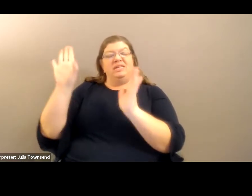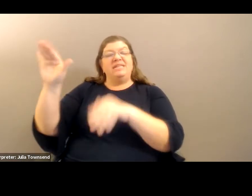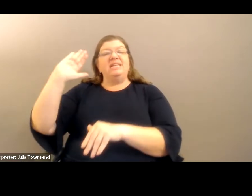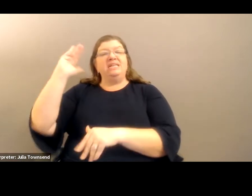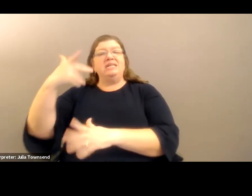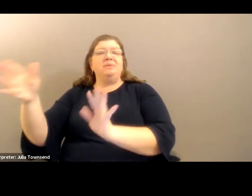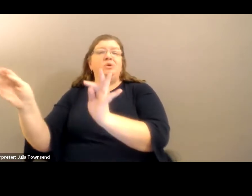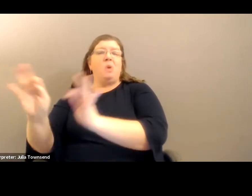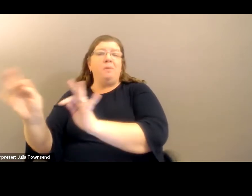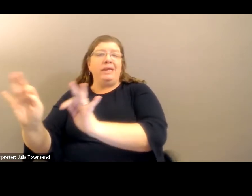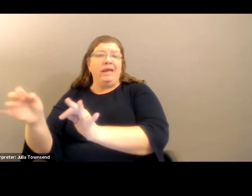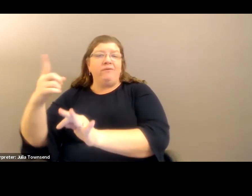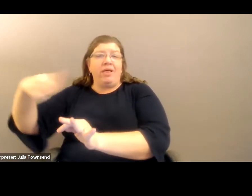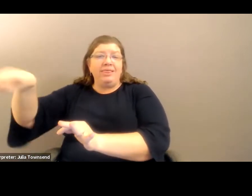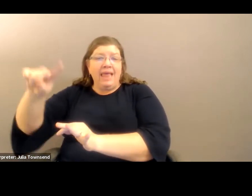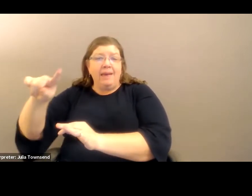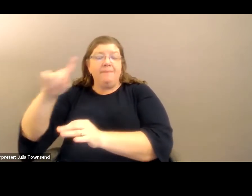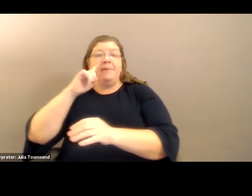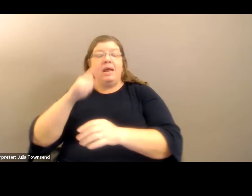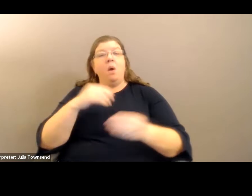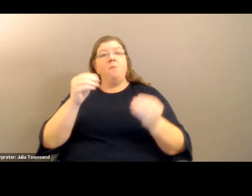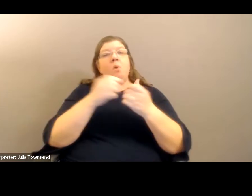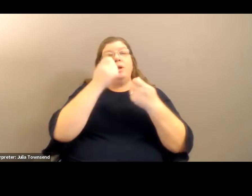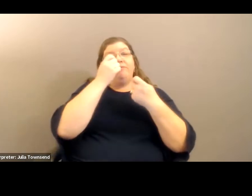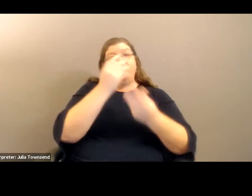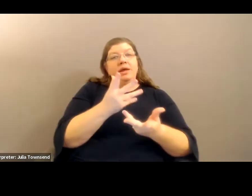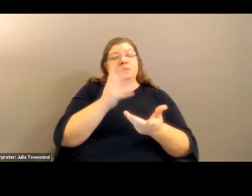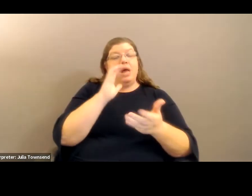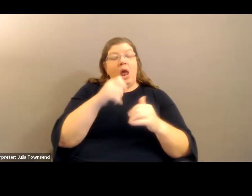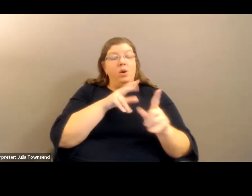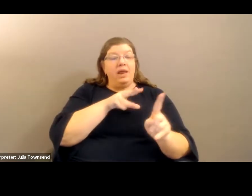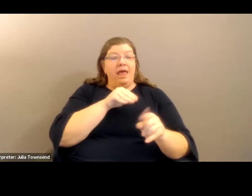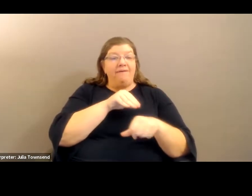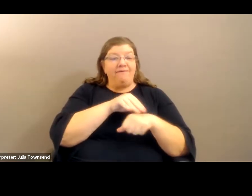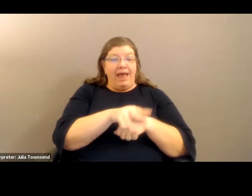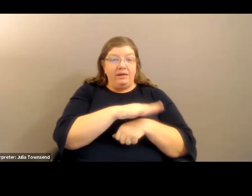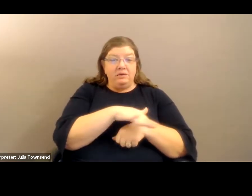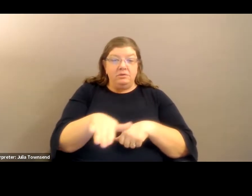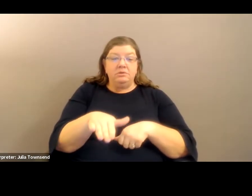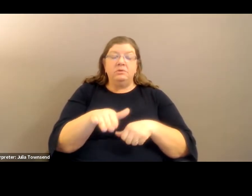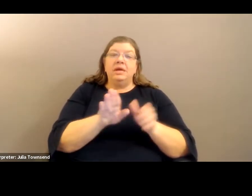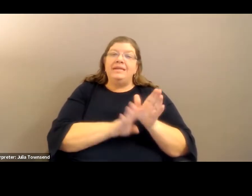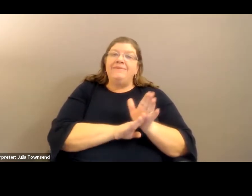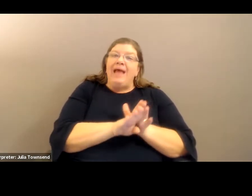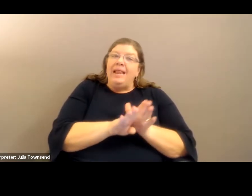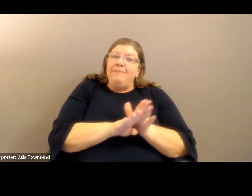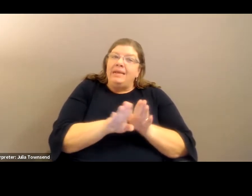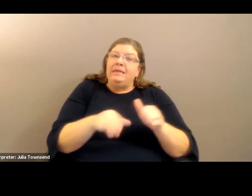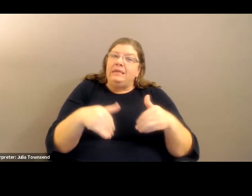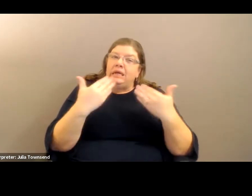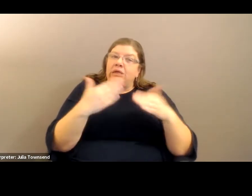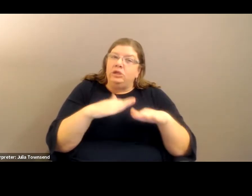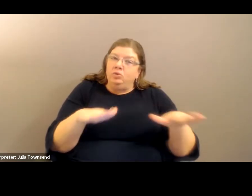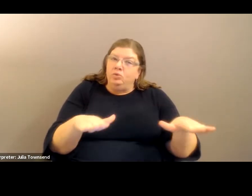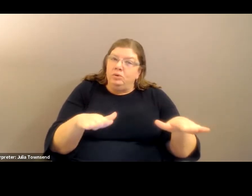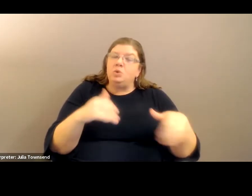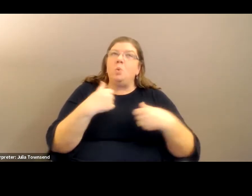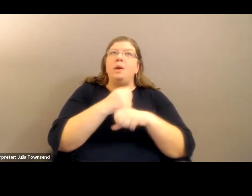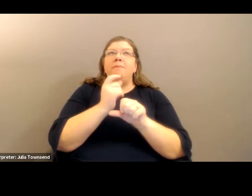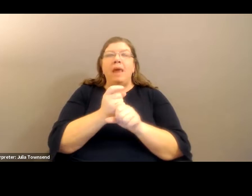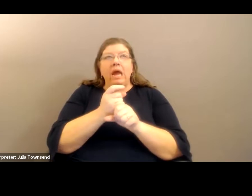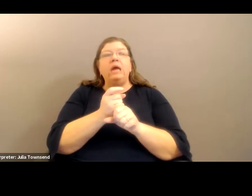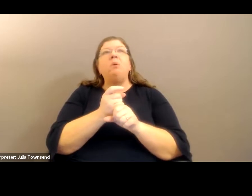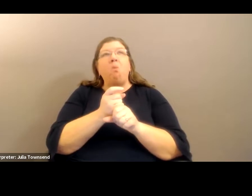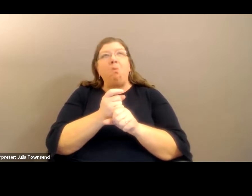all, but I would like to know a little more information on how it's affecting people developmentally so we can make an accurate